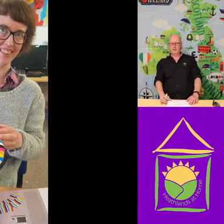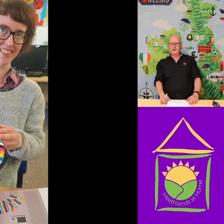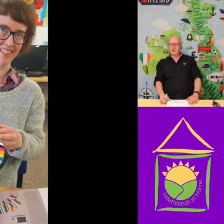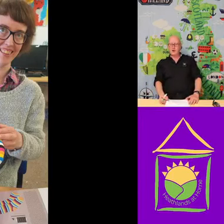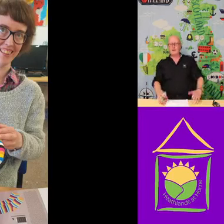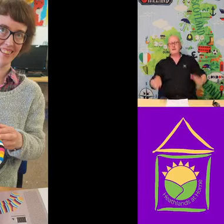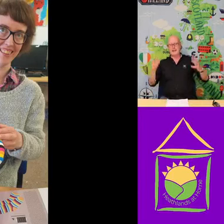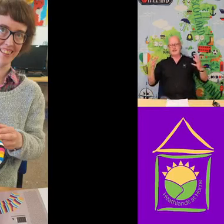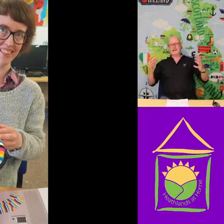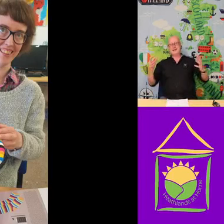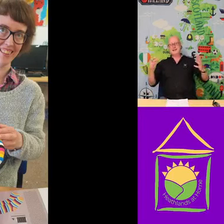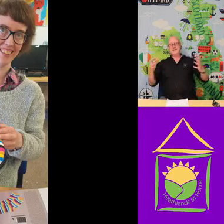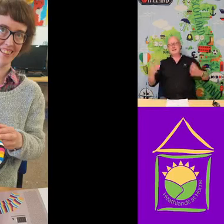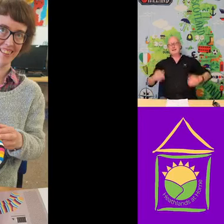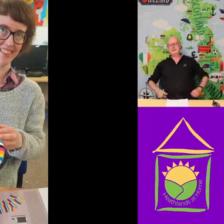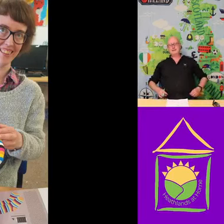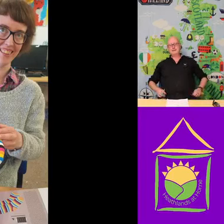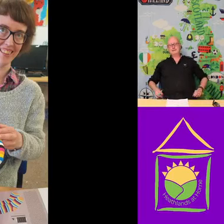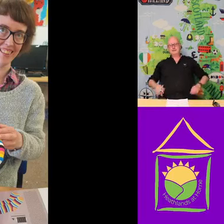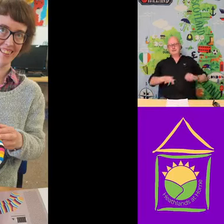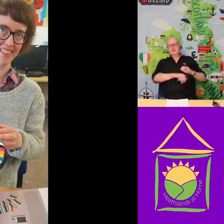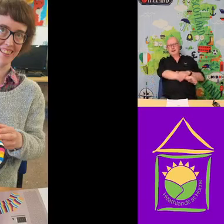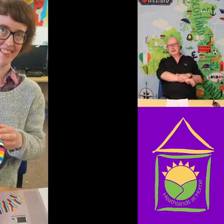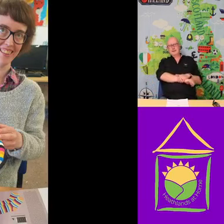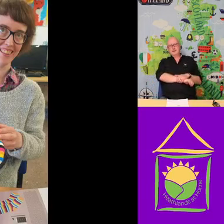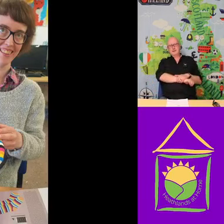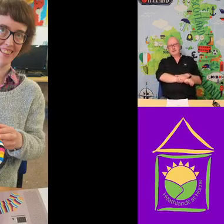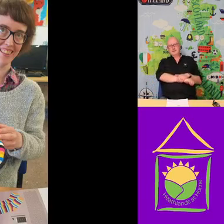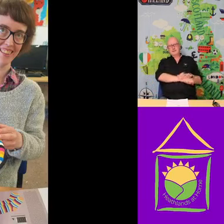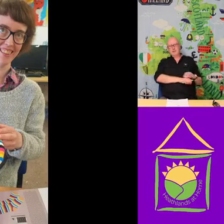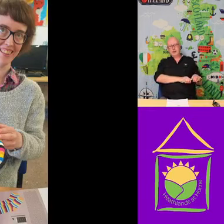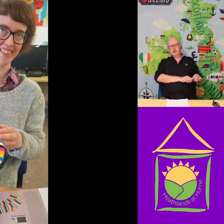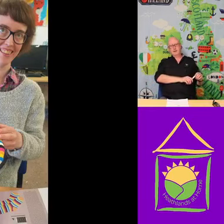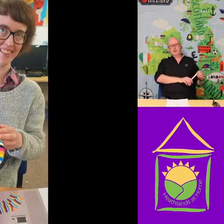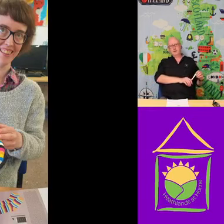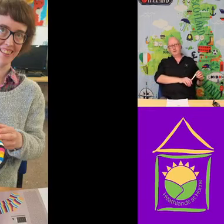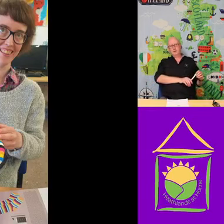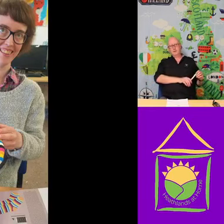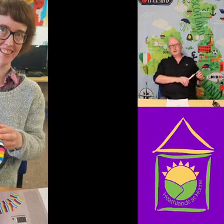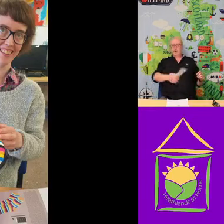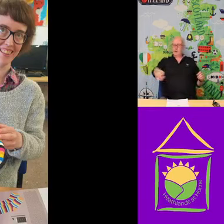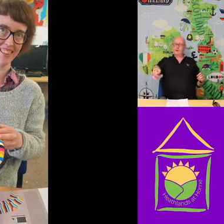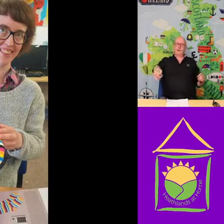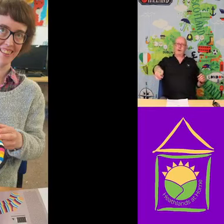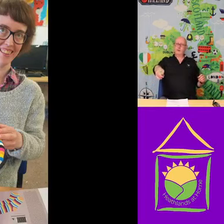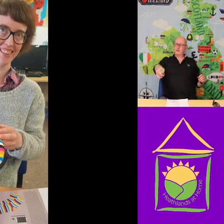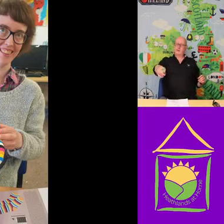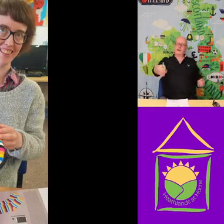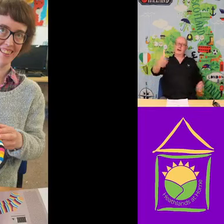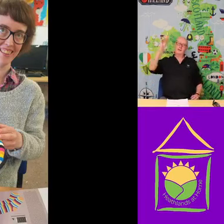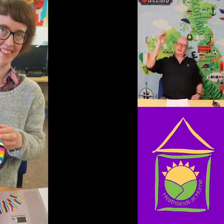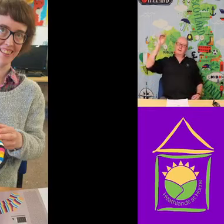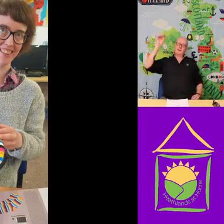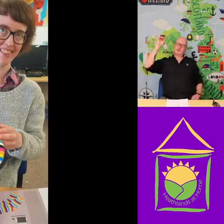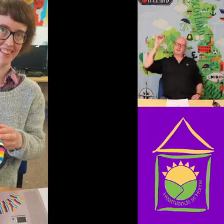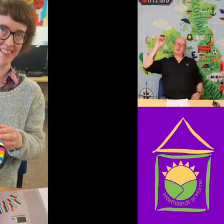I don't know, I think you get the kit, don't you? It's a whole kit, so you get the socks in the kit with all the sewing. But not only that. Where the socks? She's rocked up